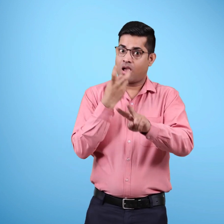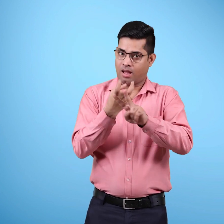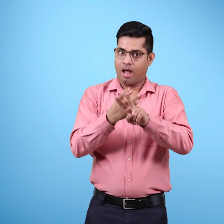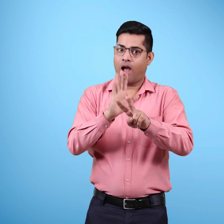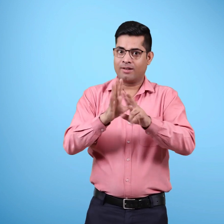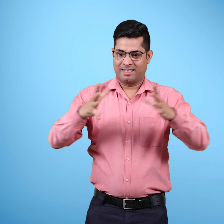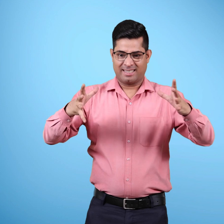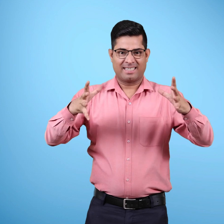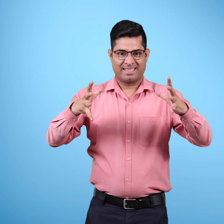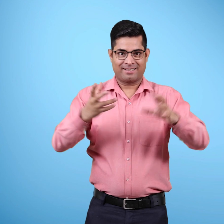Thick,